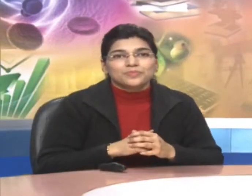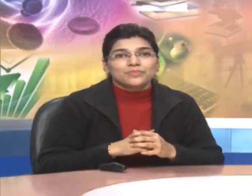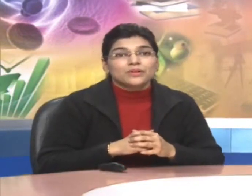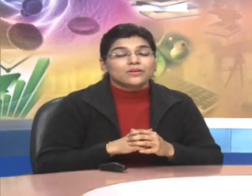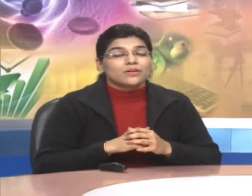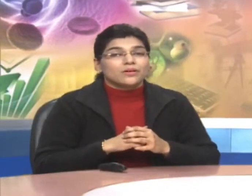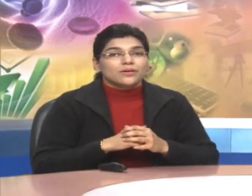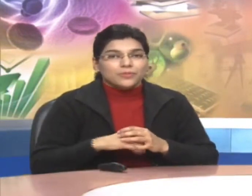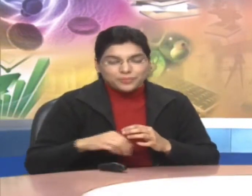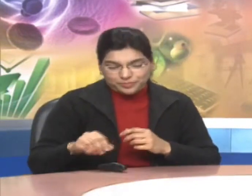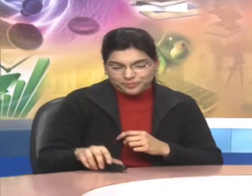forest.